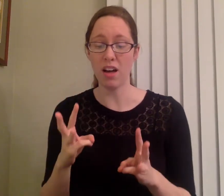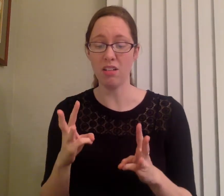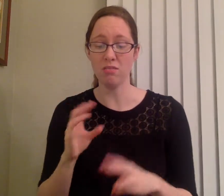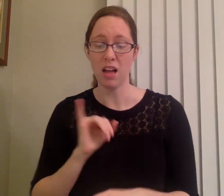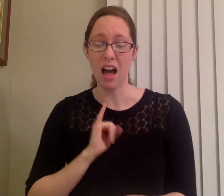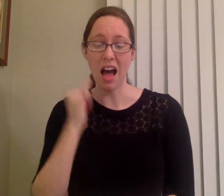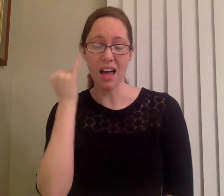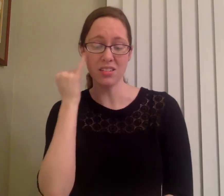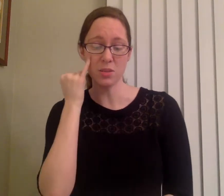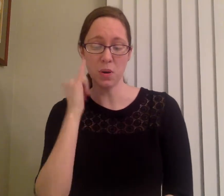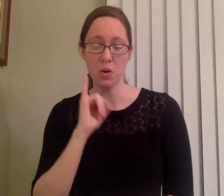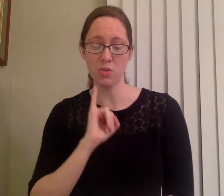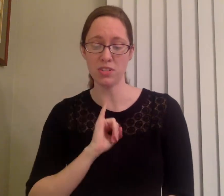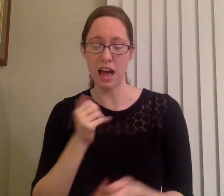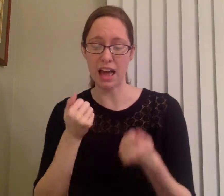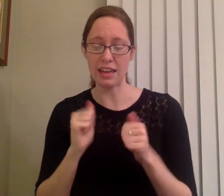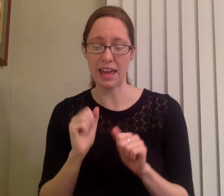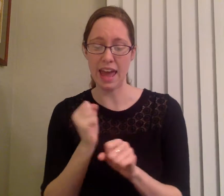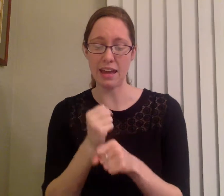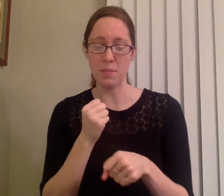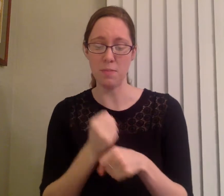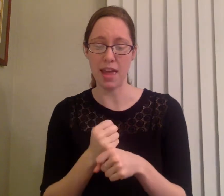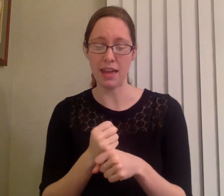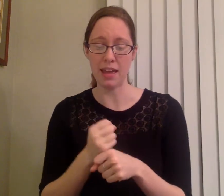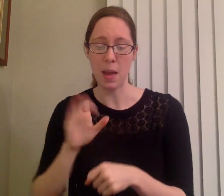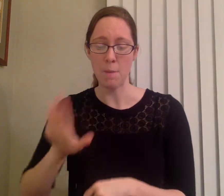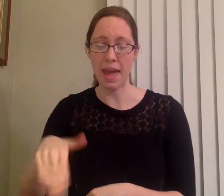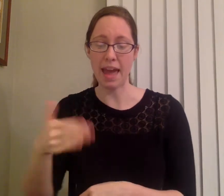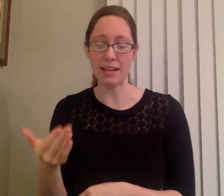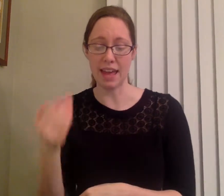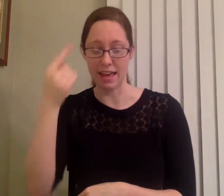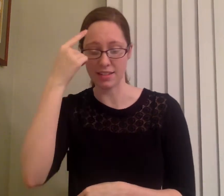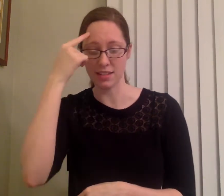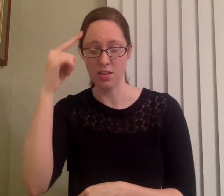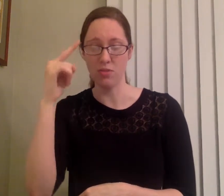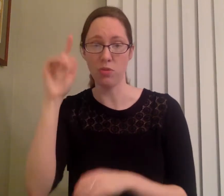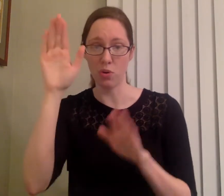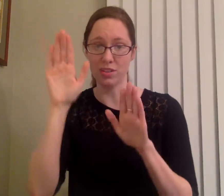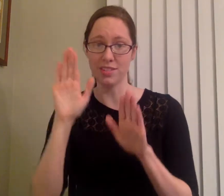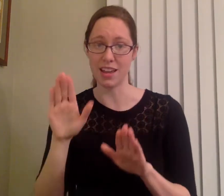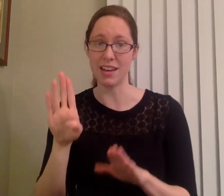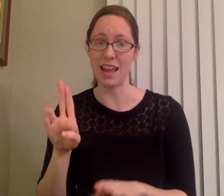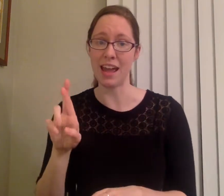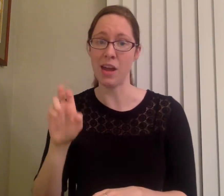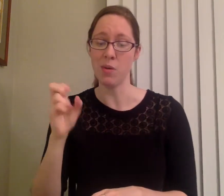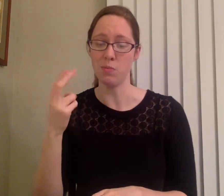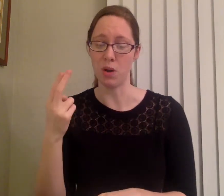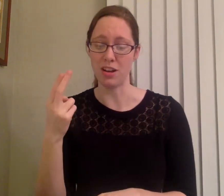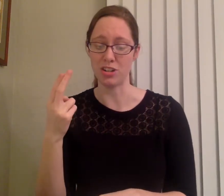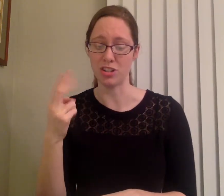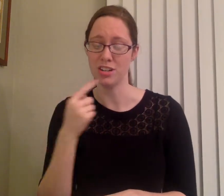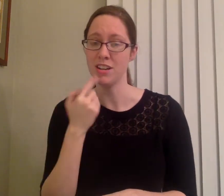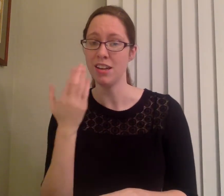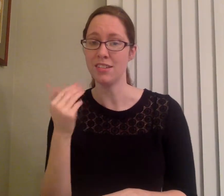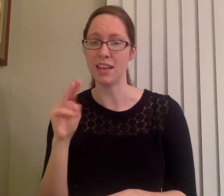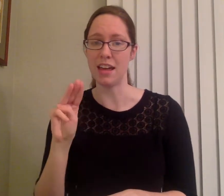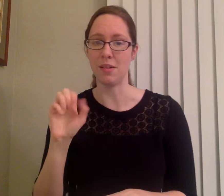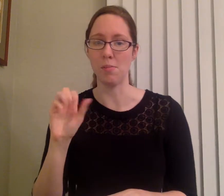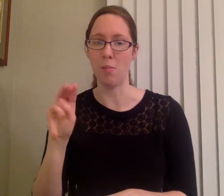well, I suppose I can make pancakes for Sunday brunch, said